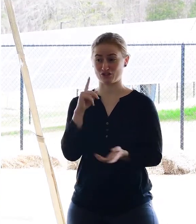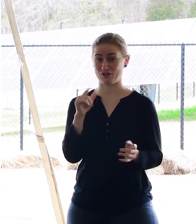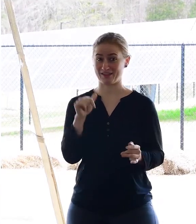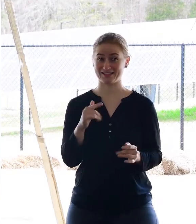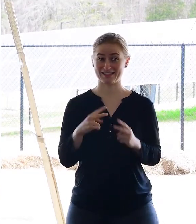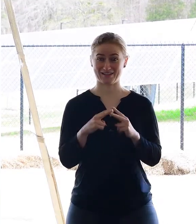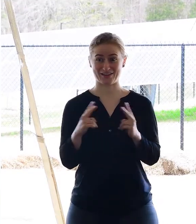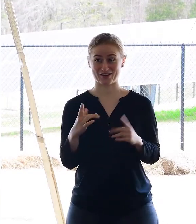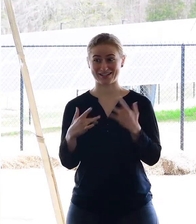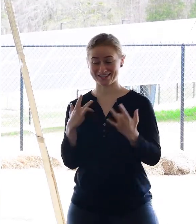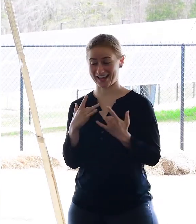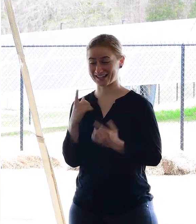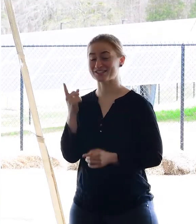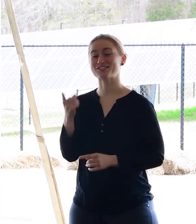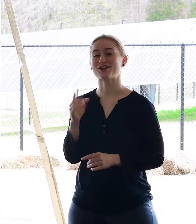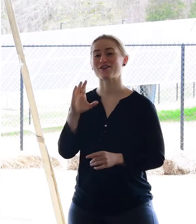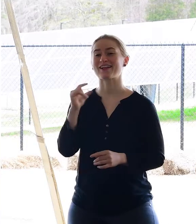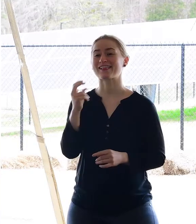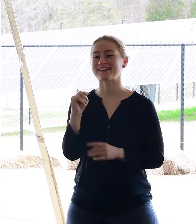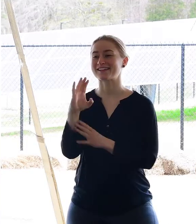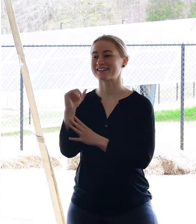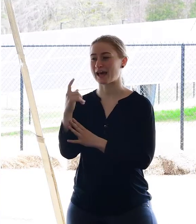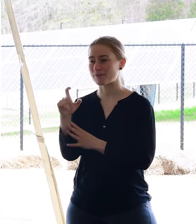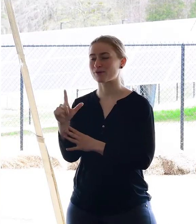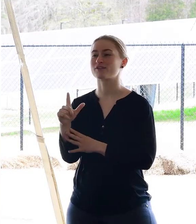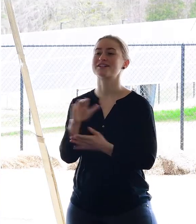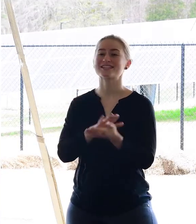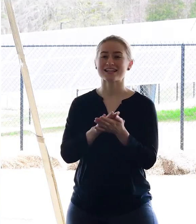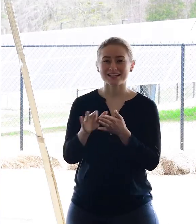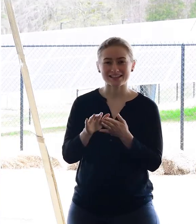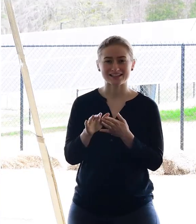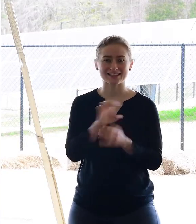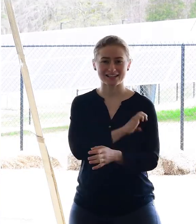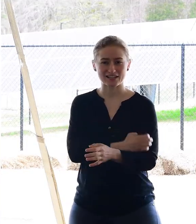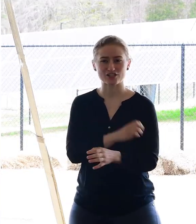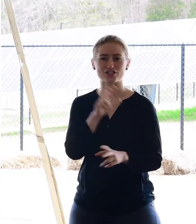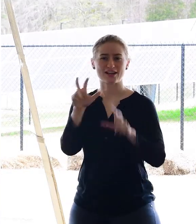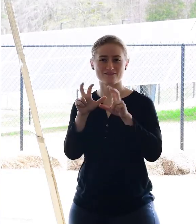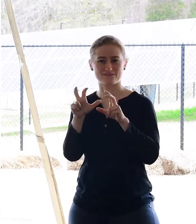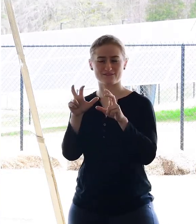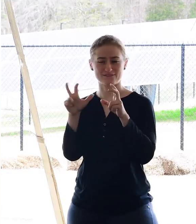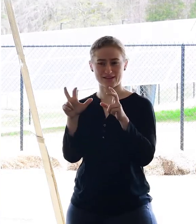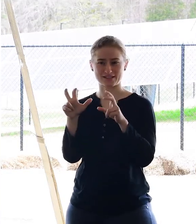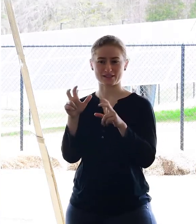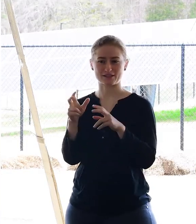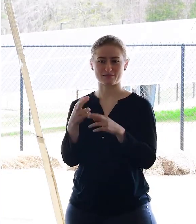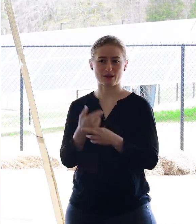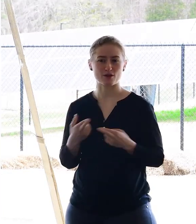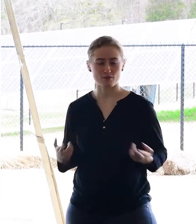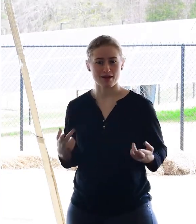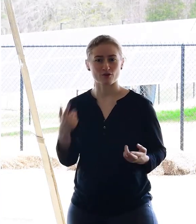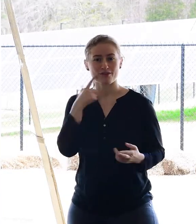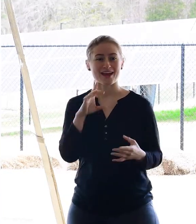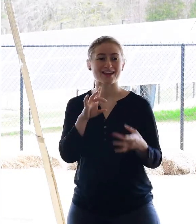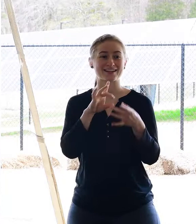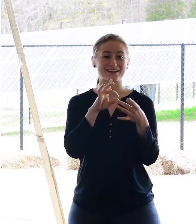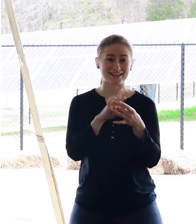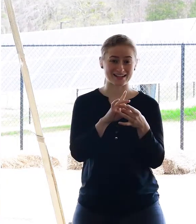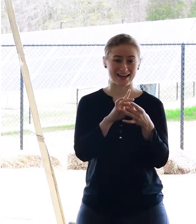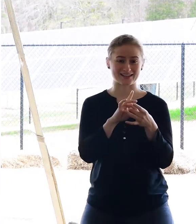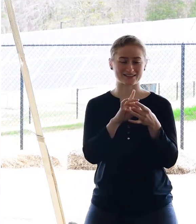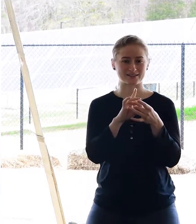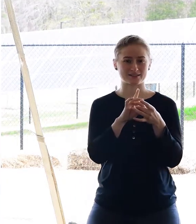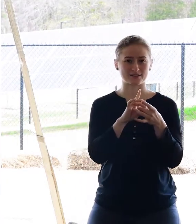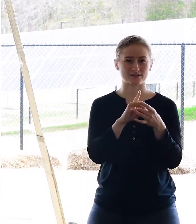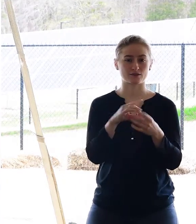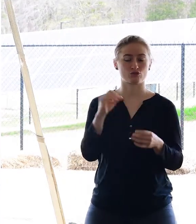Clean Capital is a clean energy investment platform that is connecting solar sites around the country with the capital that they need